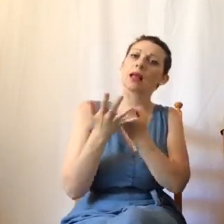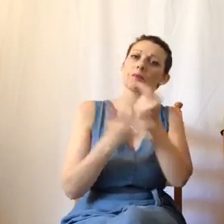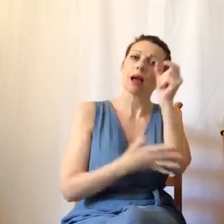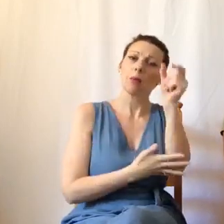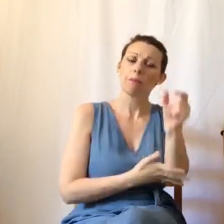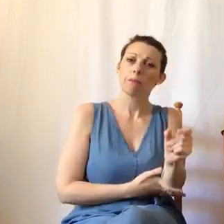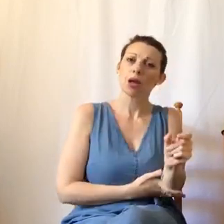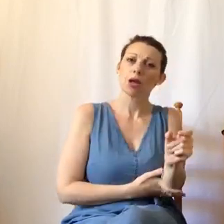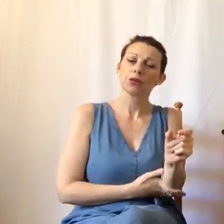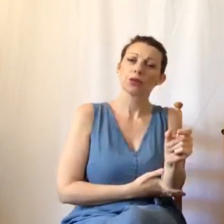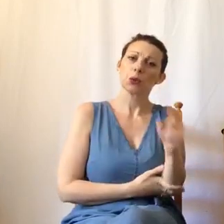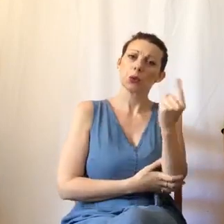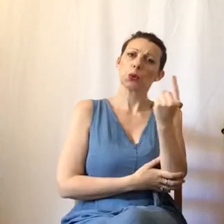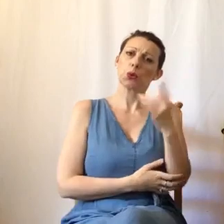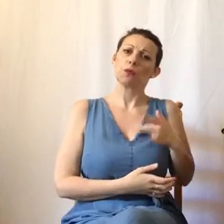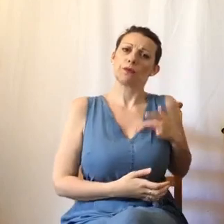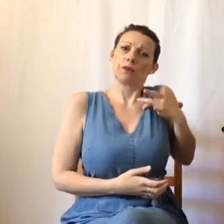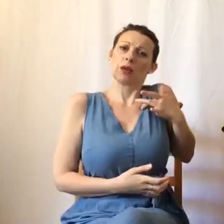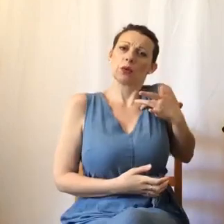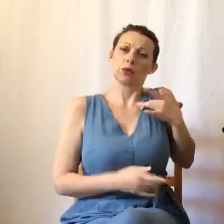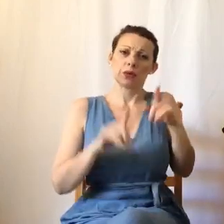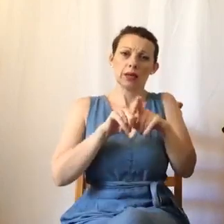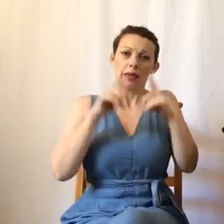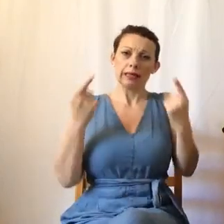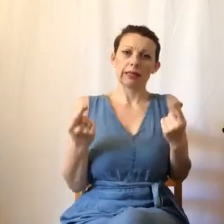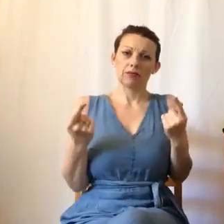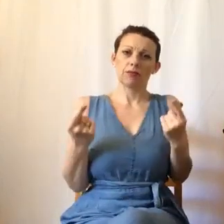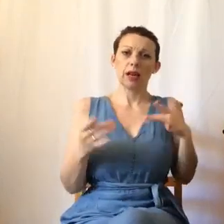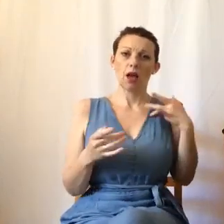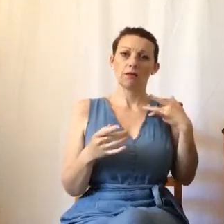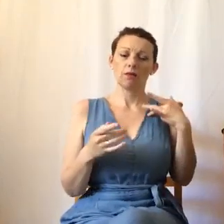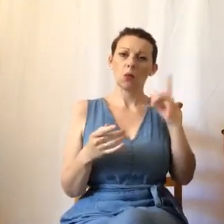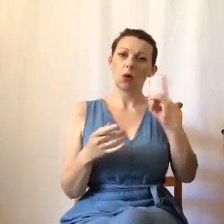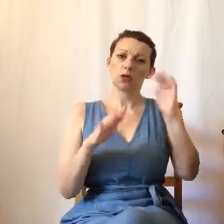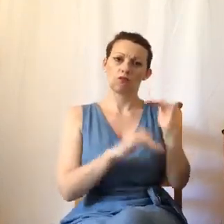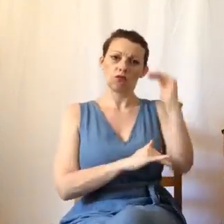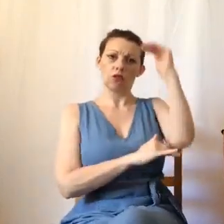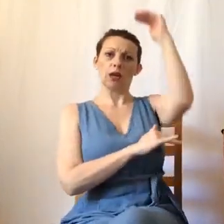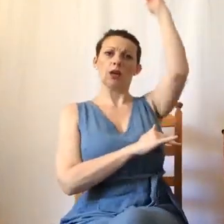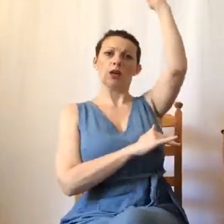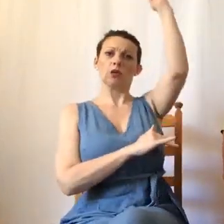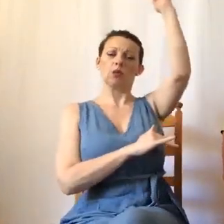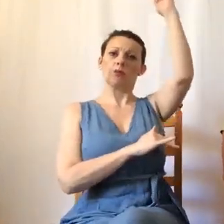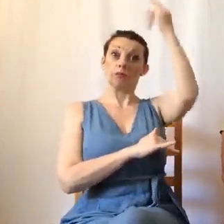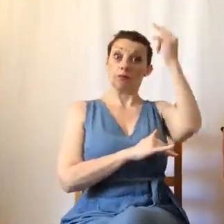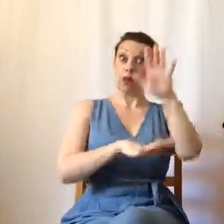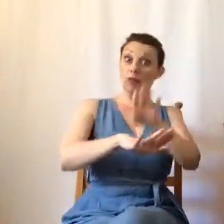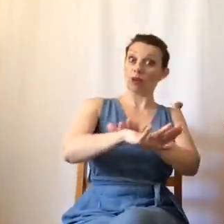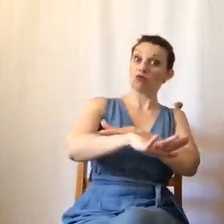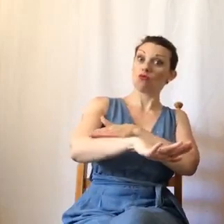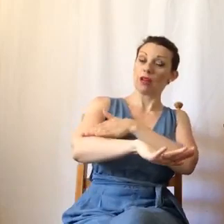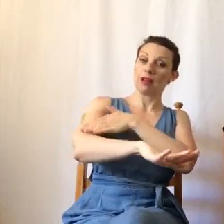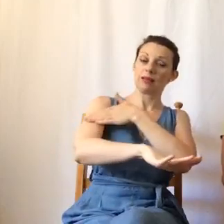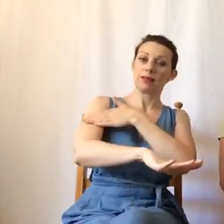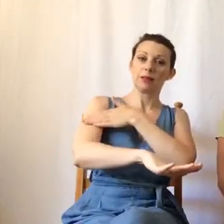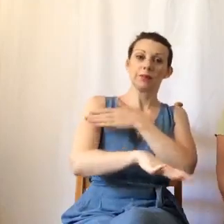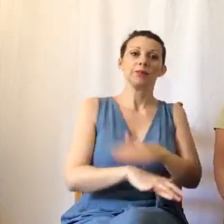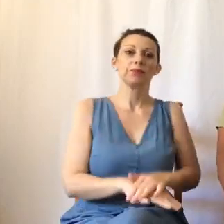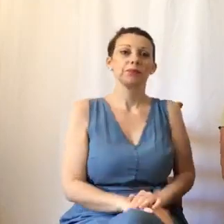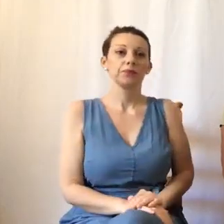and yeah, she's very big, very tall and very green. Got a green t-shirt on